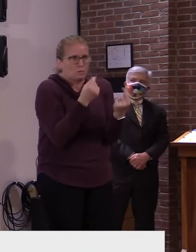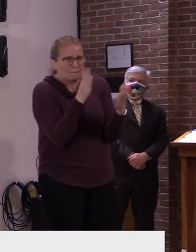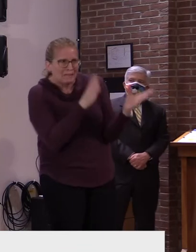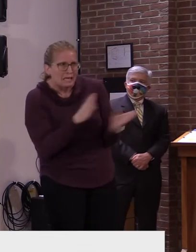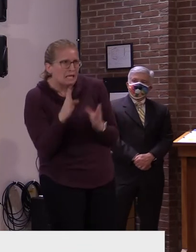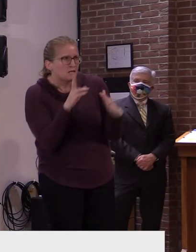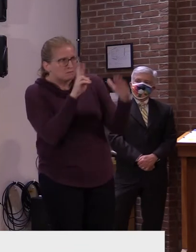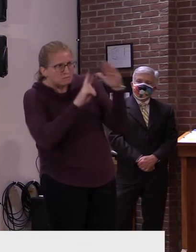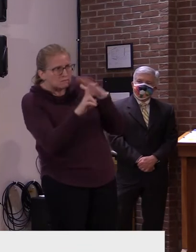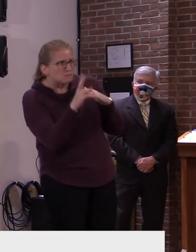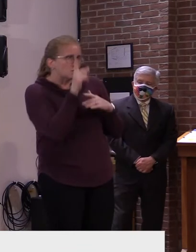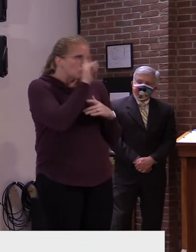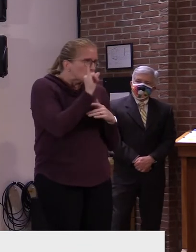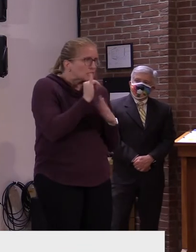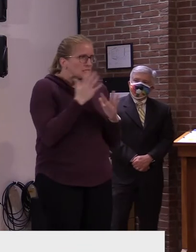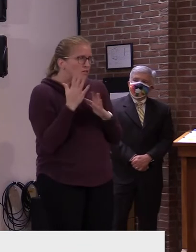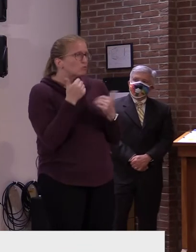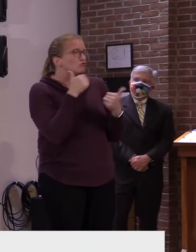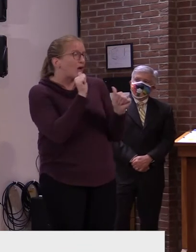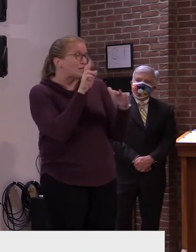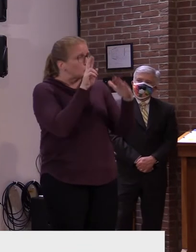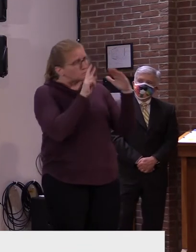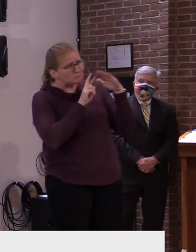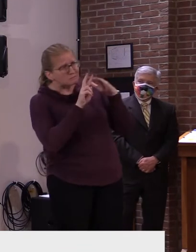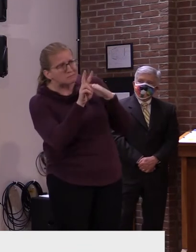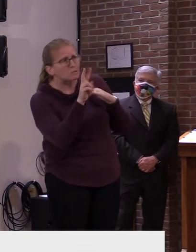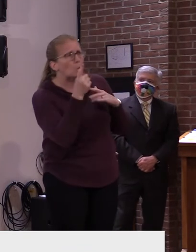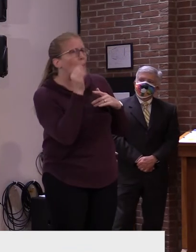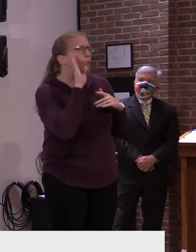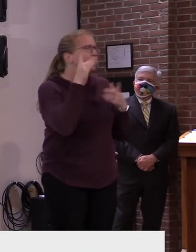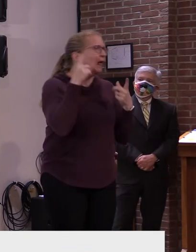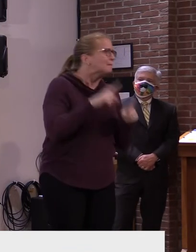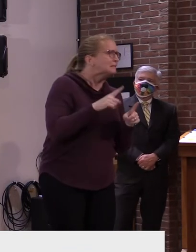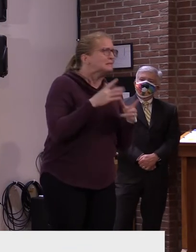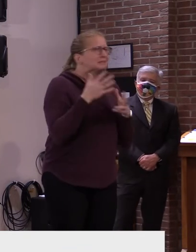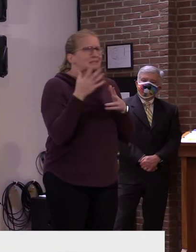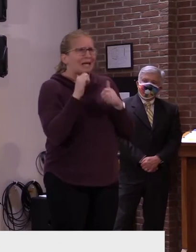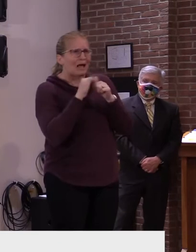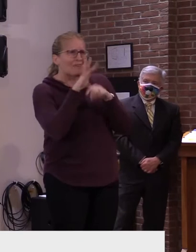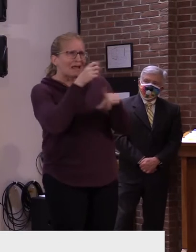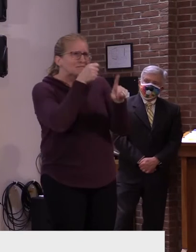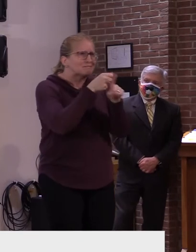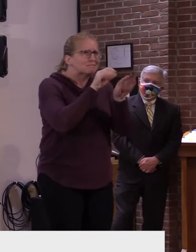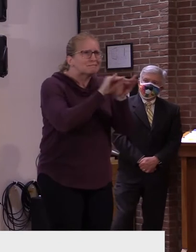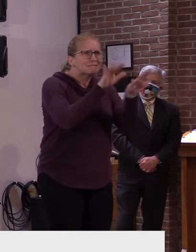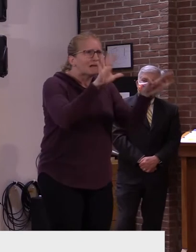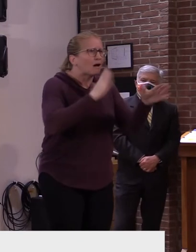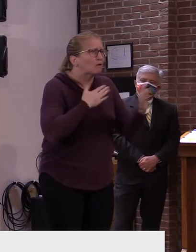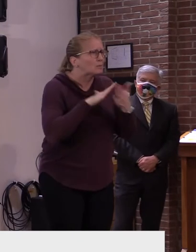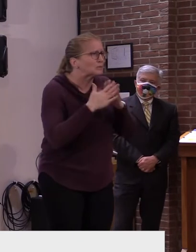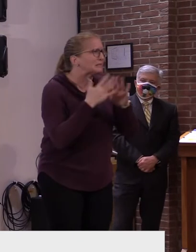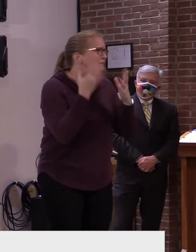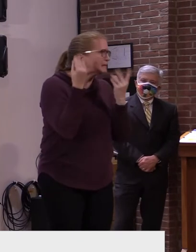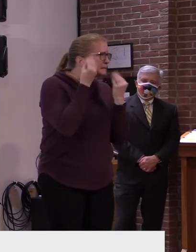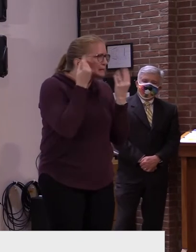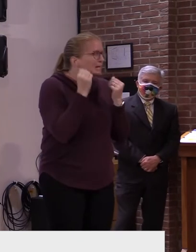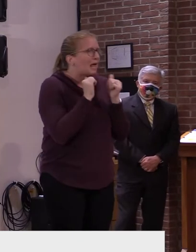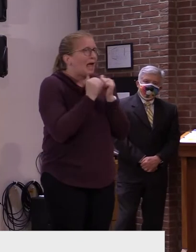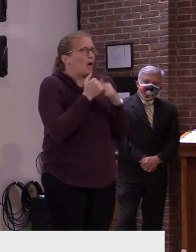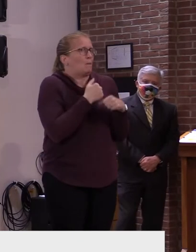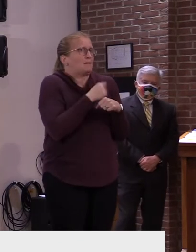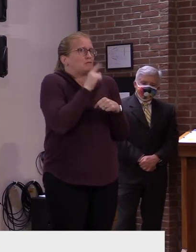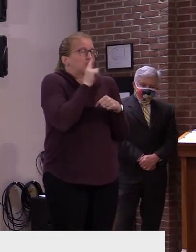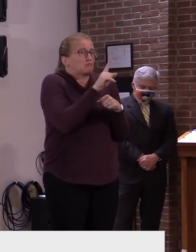and and we're trying to anticipate what's going to happen next and what we can do to alleviate the the spread of